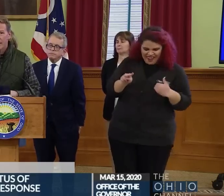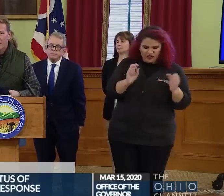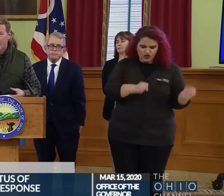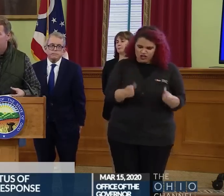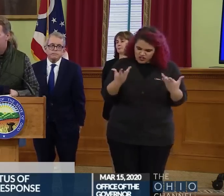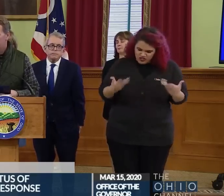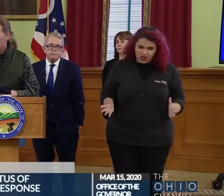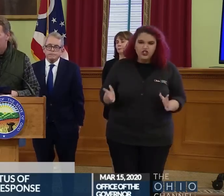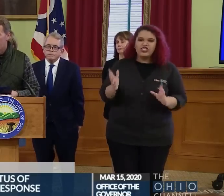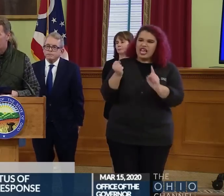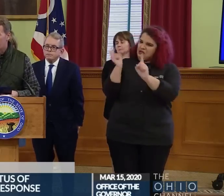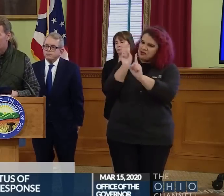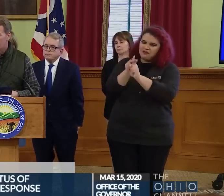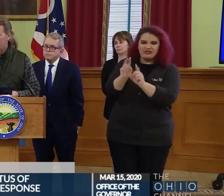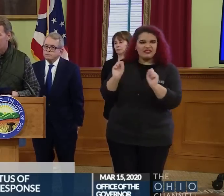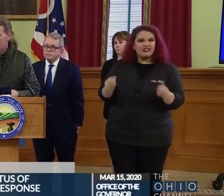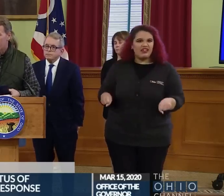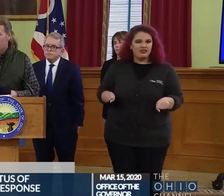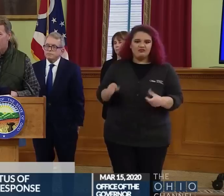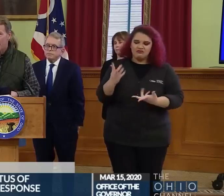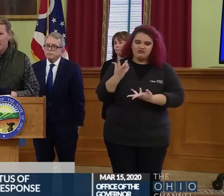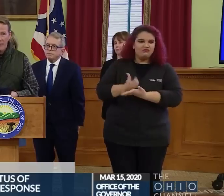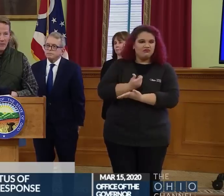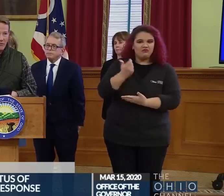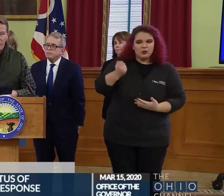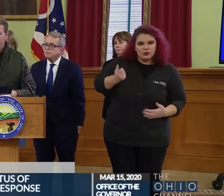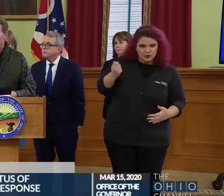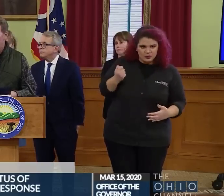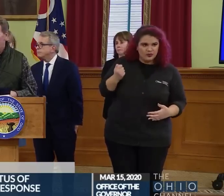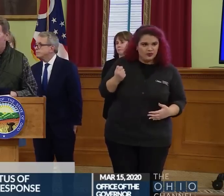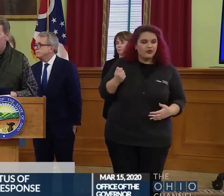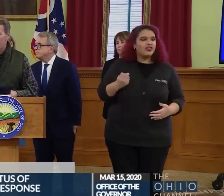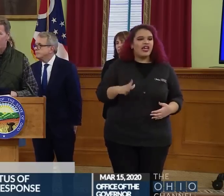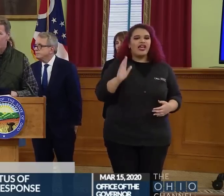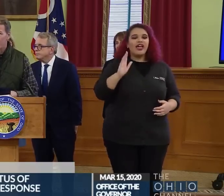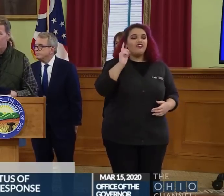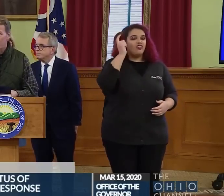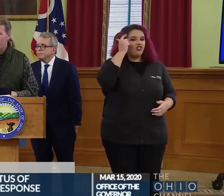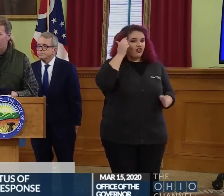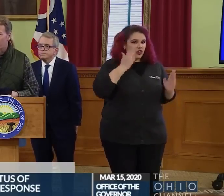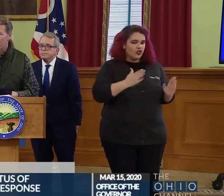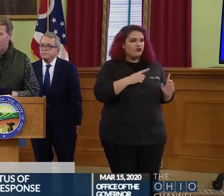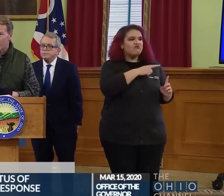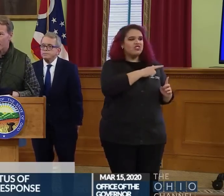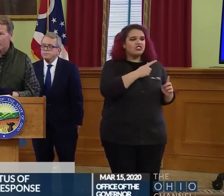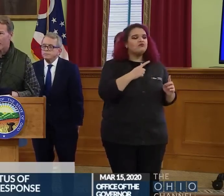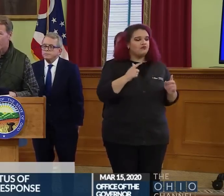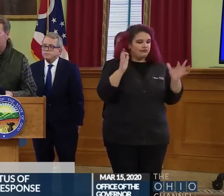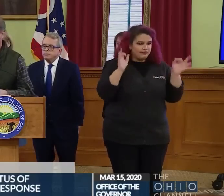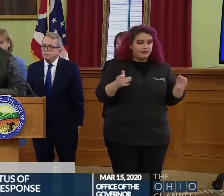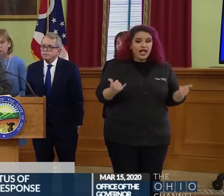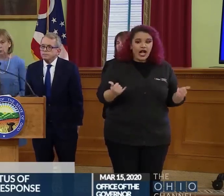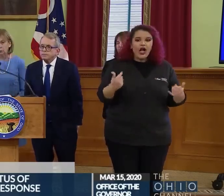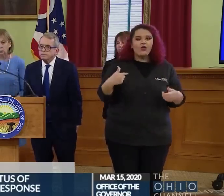These things come together as fast as we can pull them together, and that's the decision that the governor made today, and this is the support system we're trying to build around